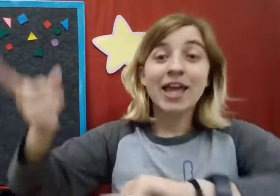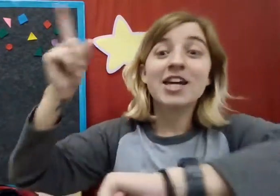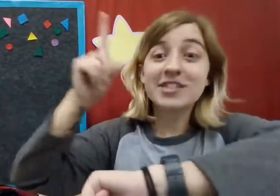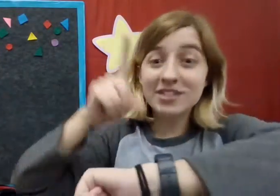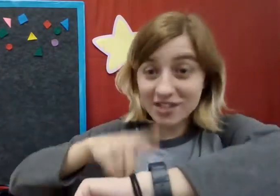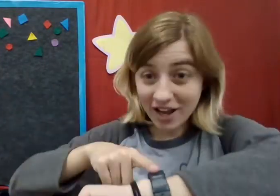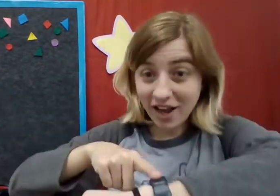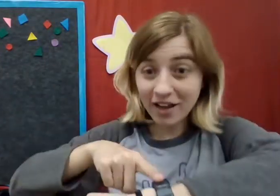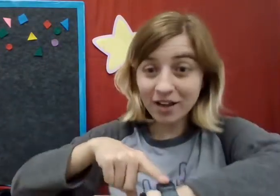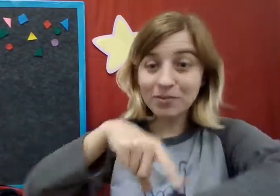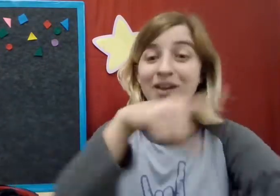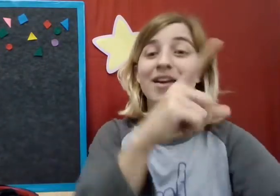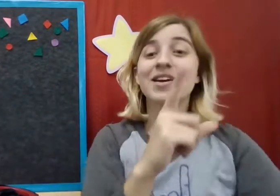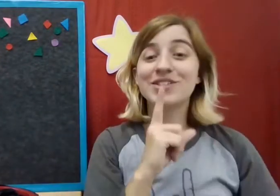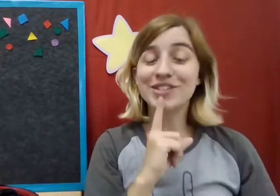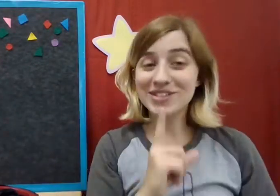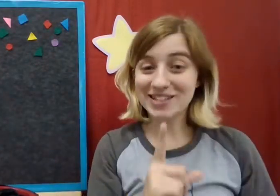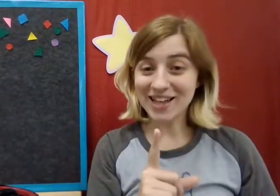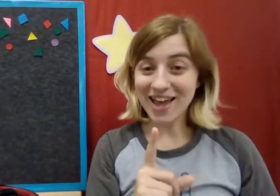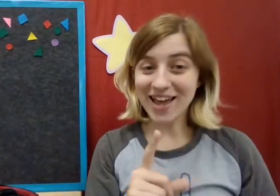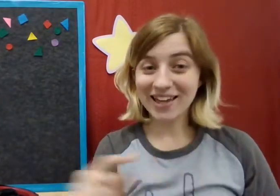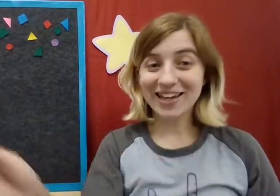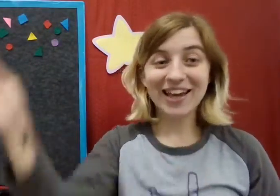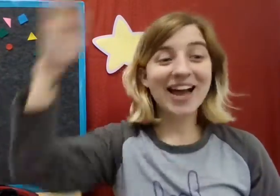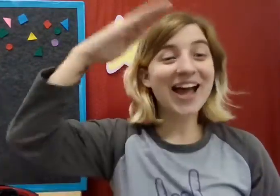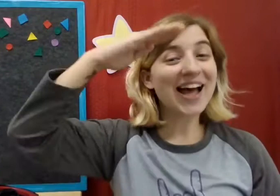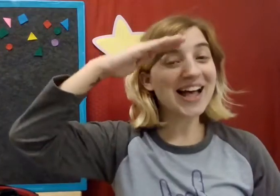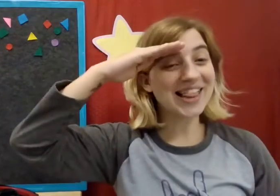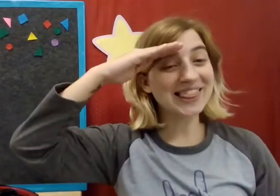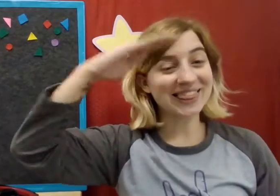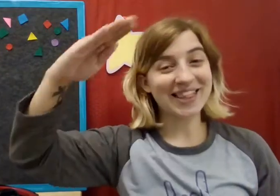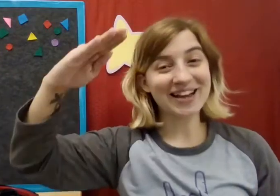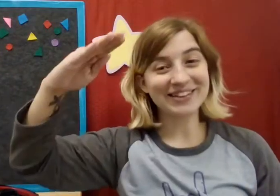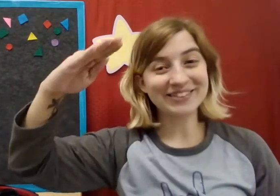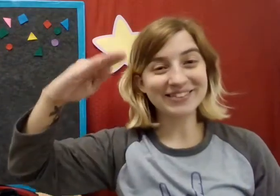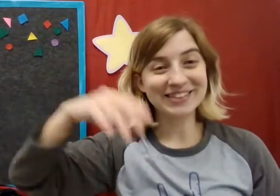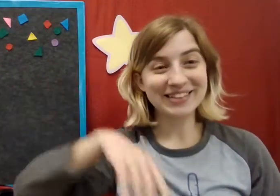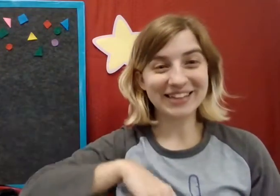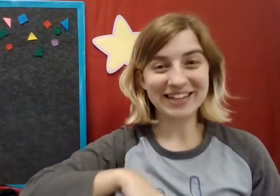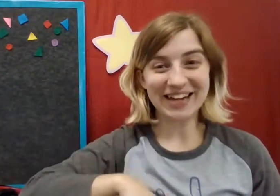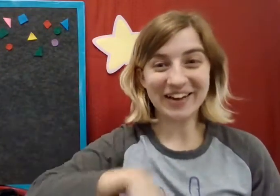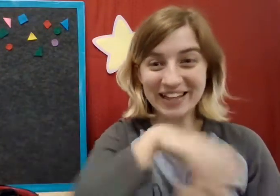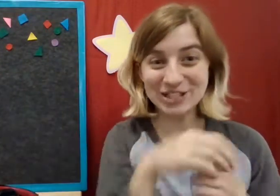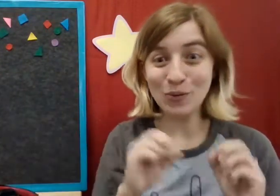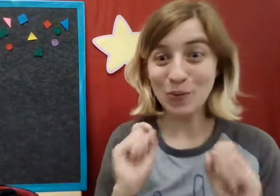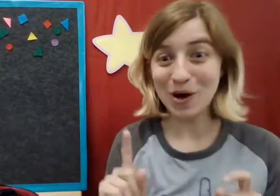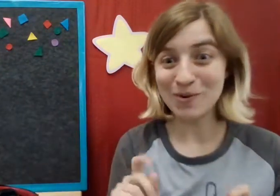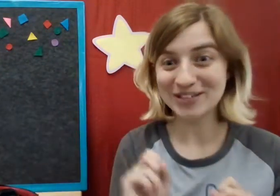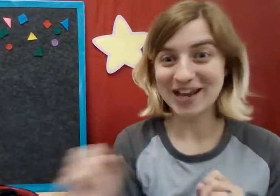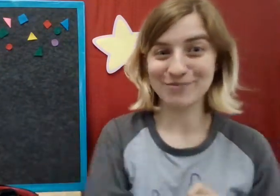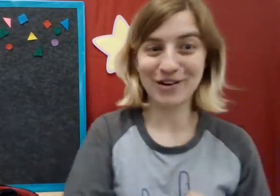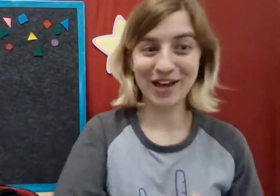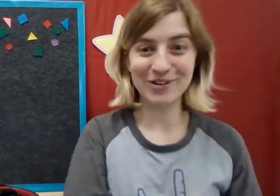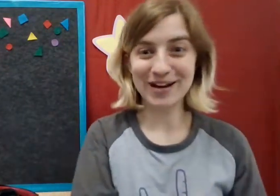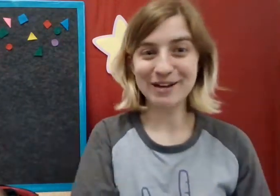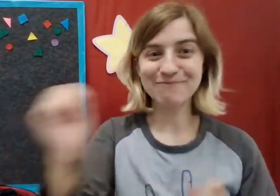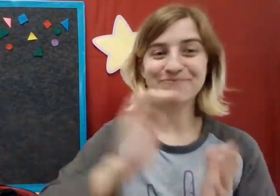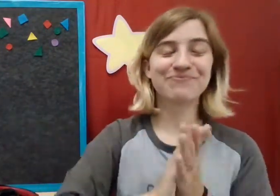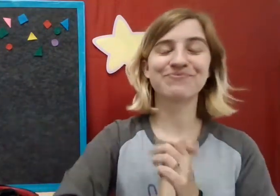It's time to say hello. Okay, let's do it one more time. Okay, are you ready?